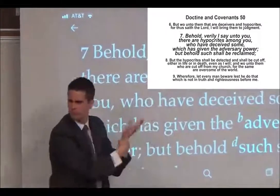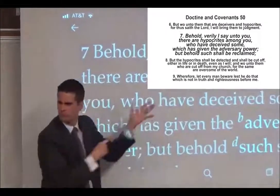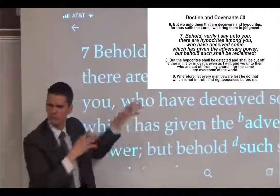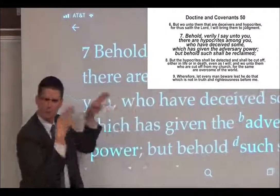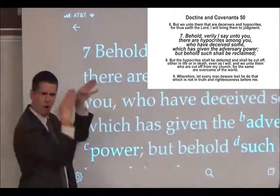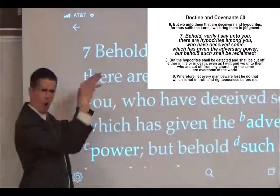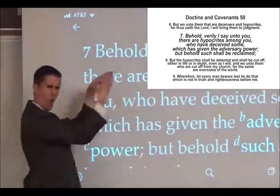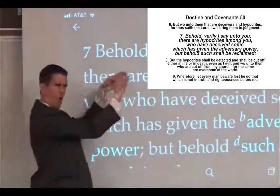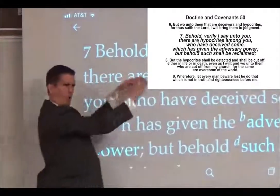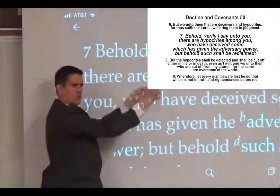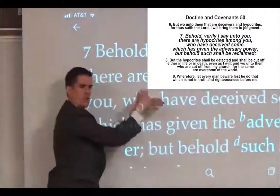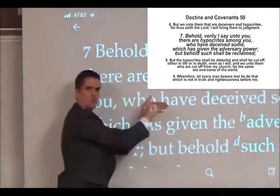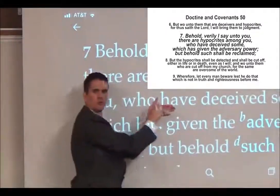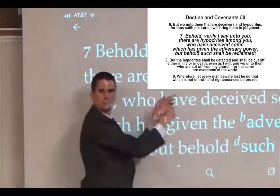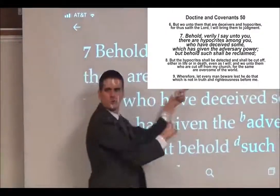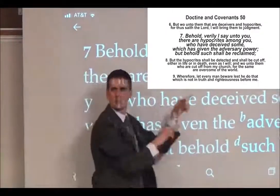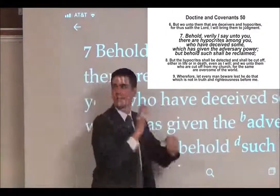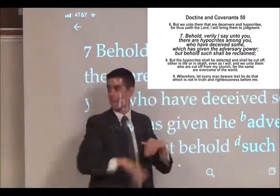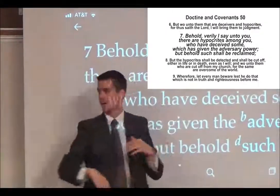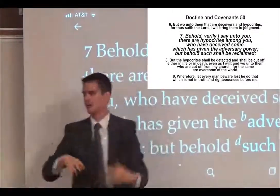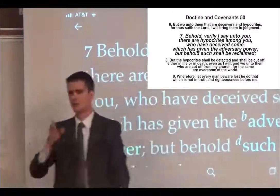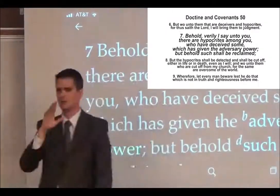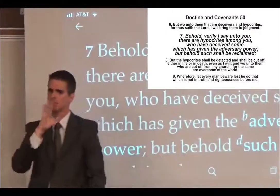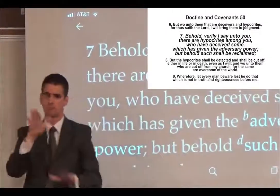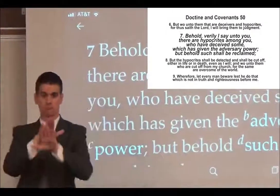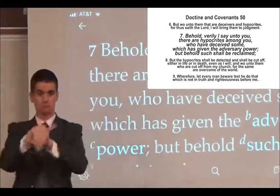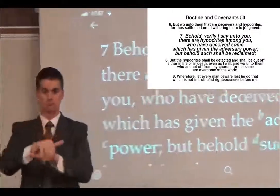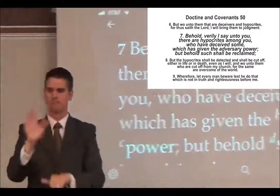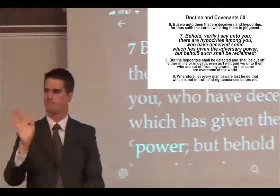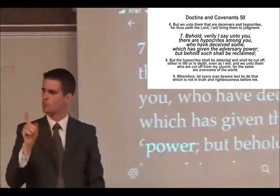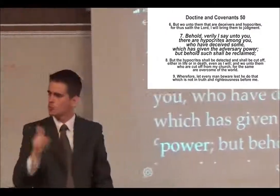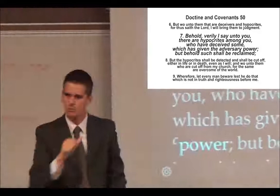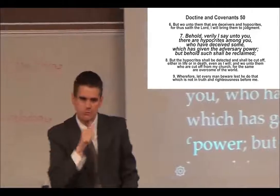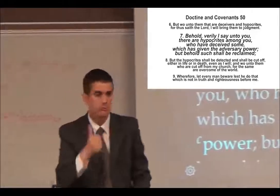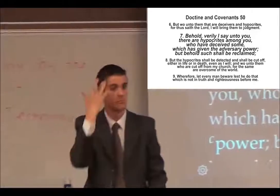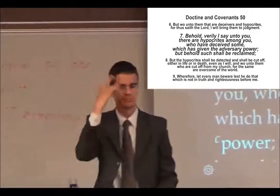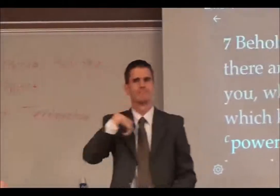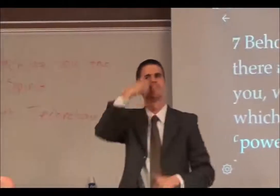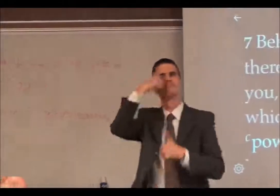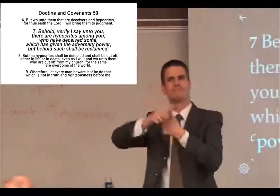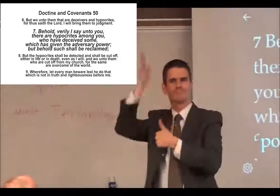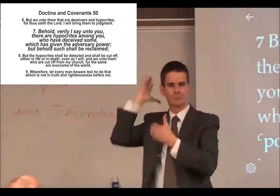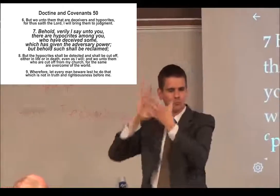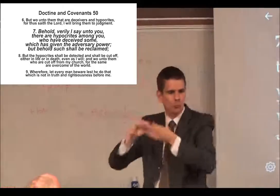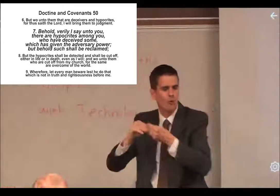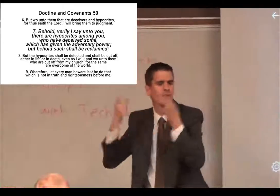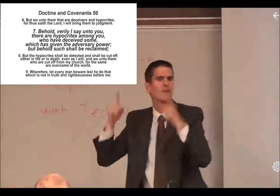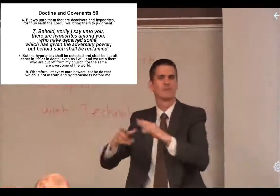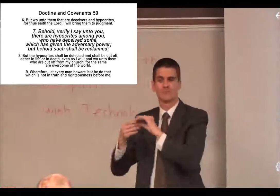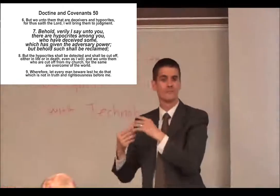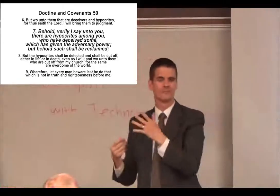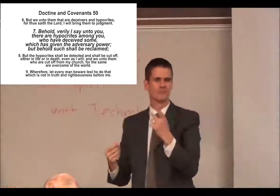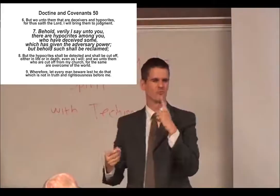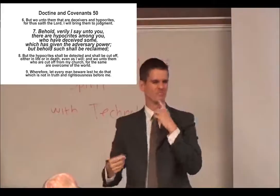ideas. Focus on that word, hypocrites. And, you know, we talk about, oh, hypocrite, this is the sign.